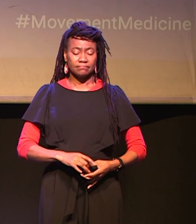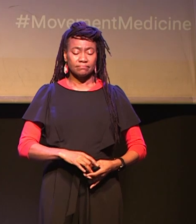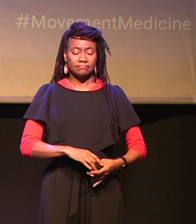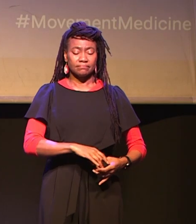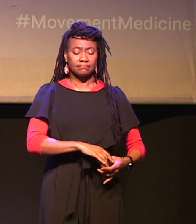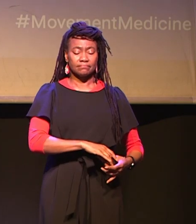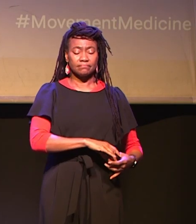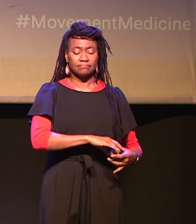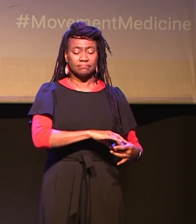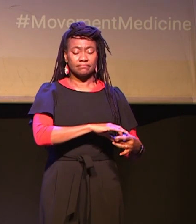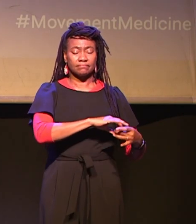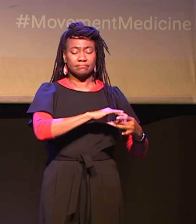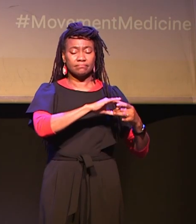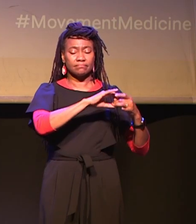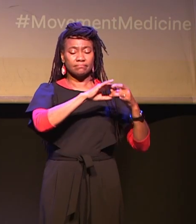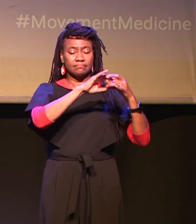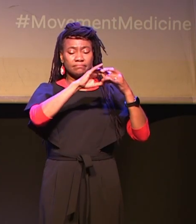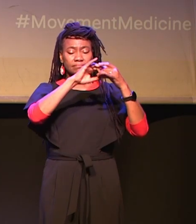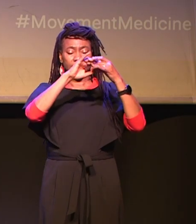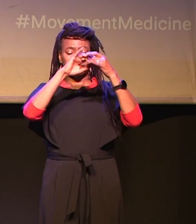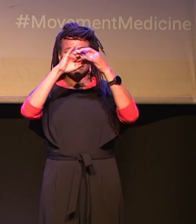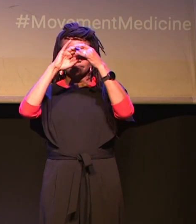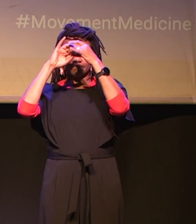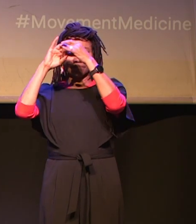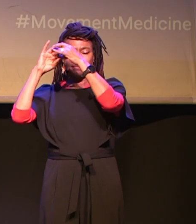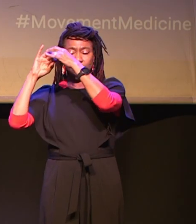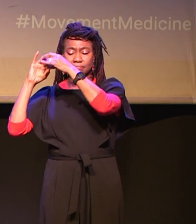that anchoring part of your body.